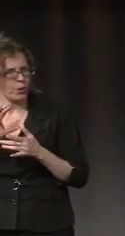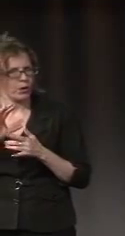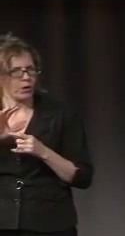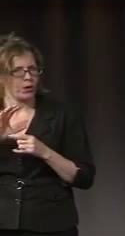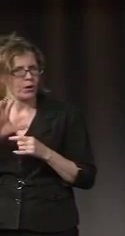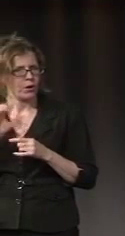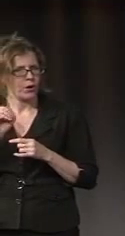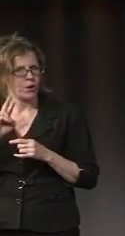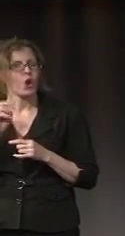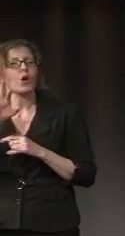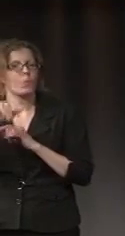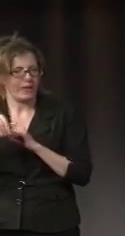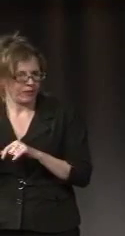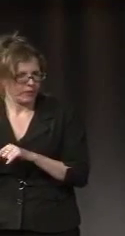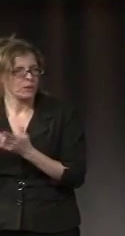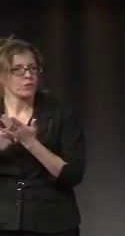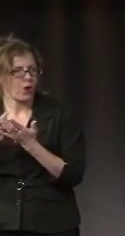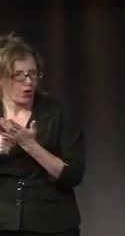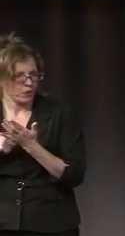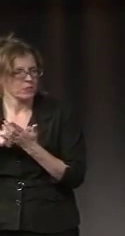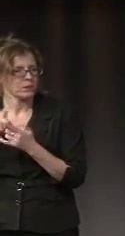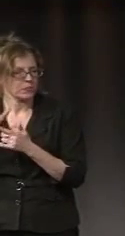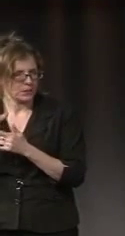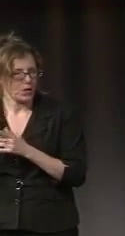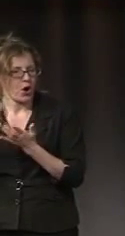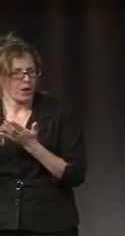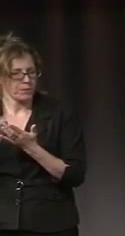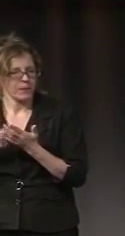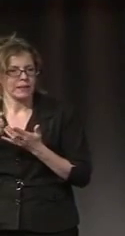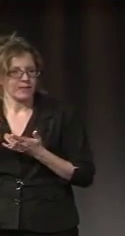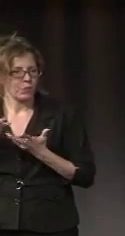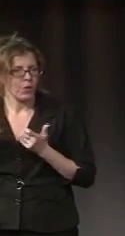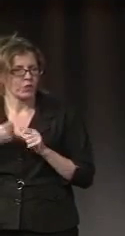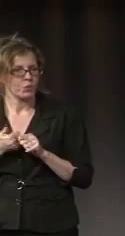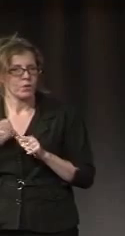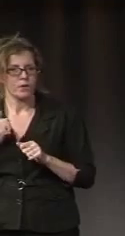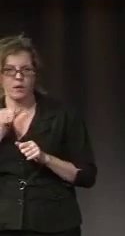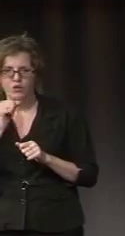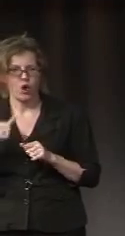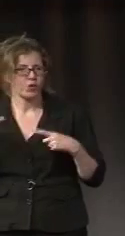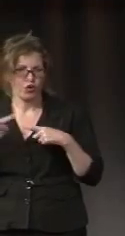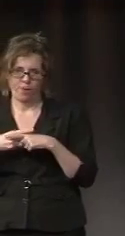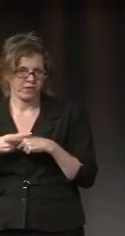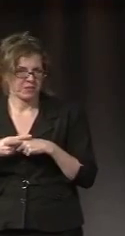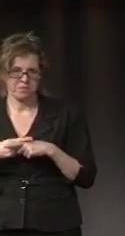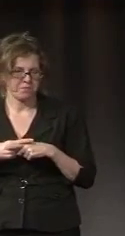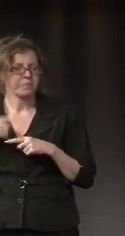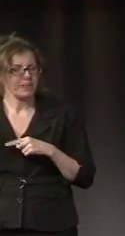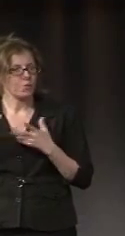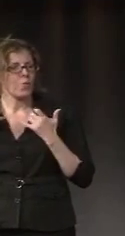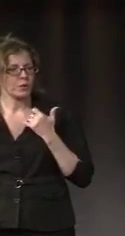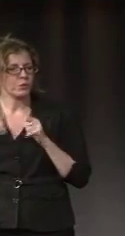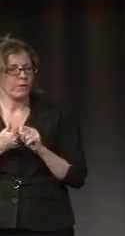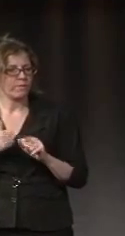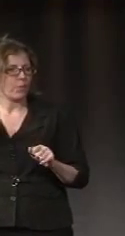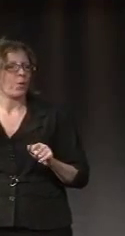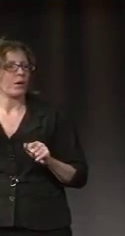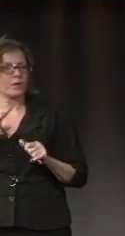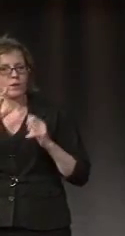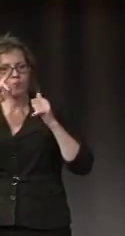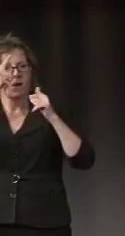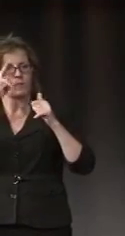is subjective and the other. He wanted to avoid, and you did in actually in your introduction, to avoid the primary-secondary